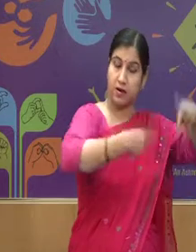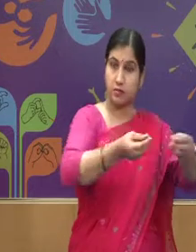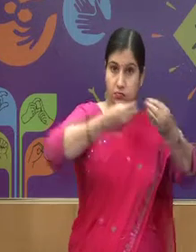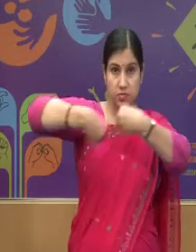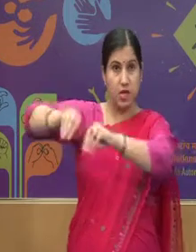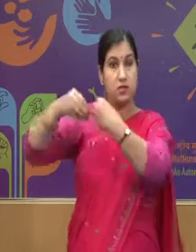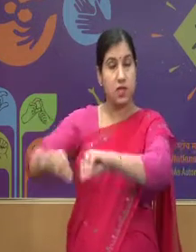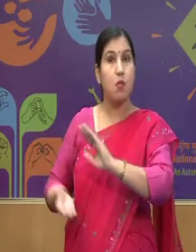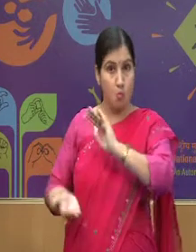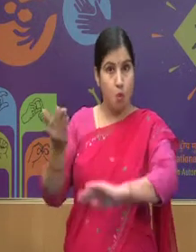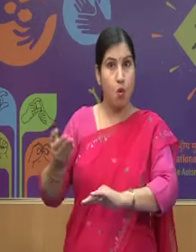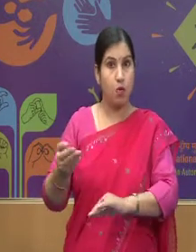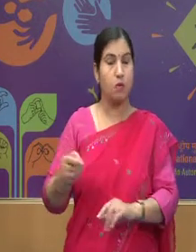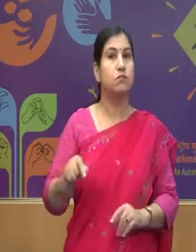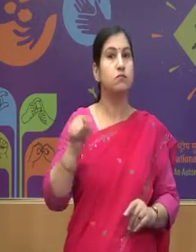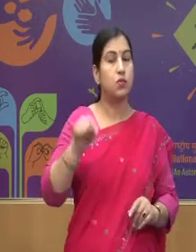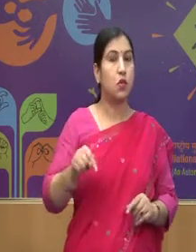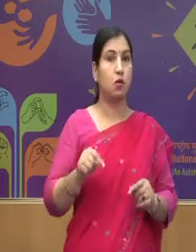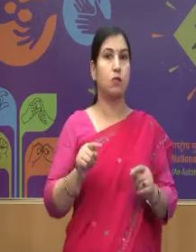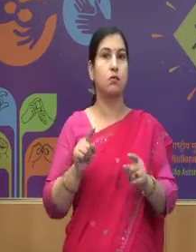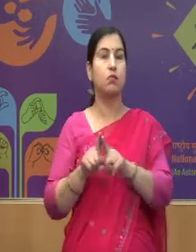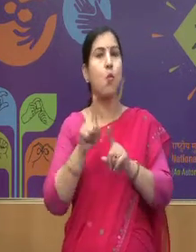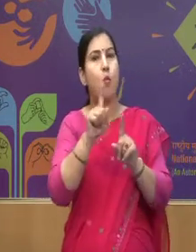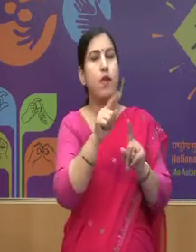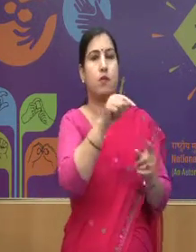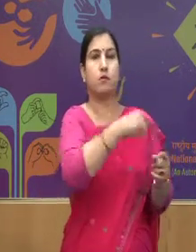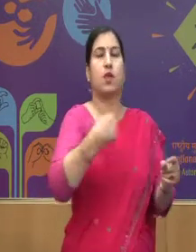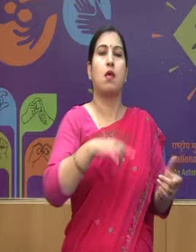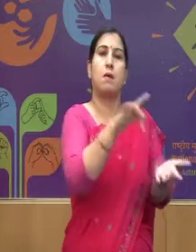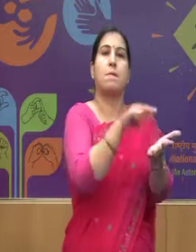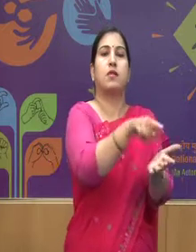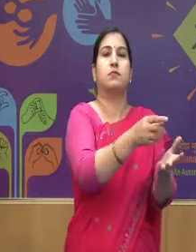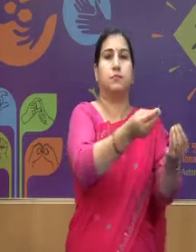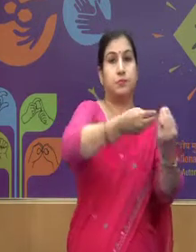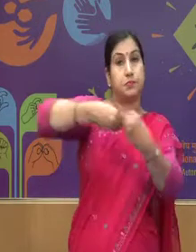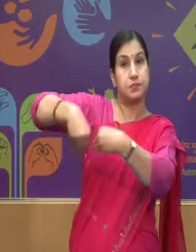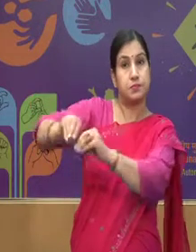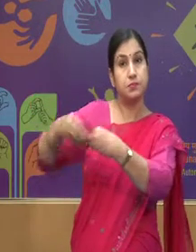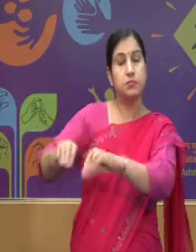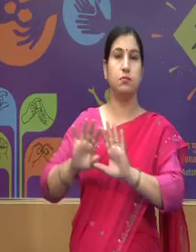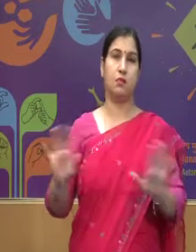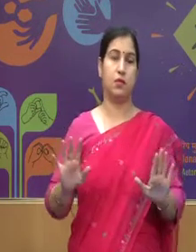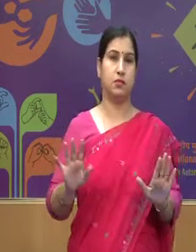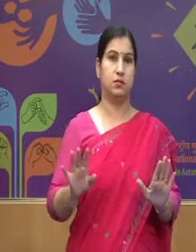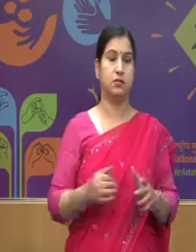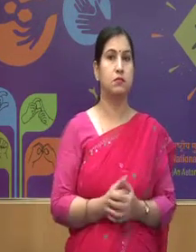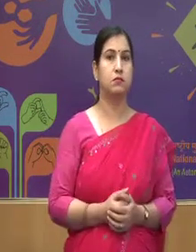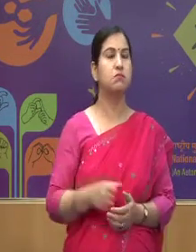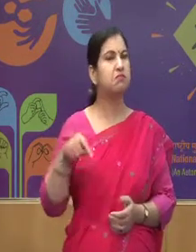So, this created one-sided trade that was not liked by British